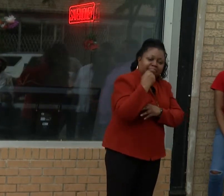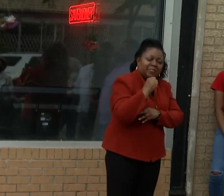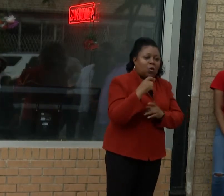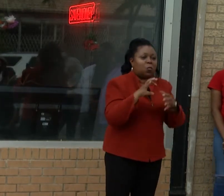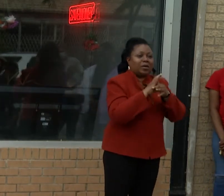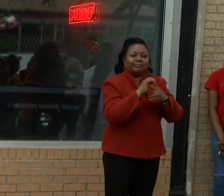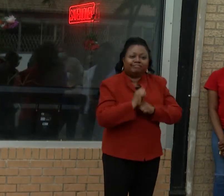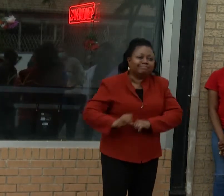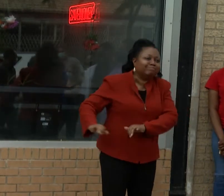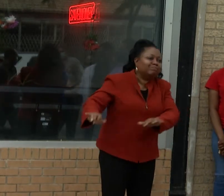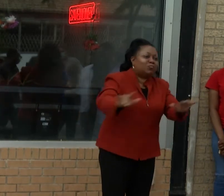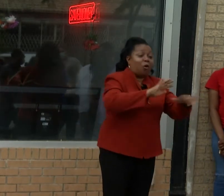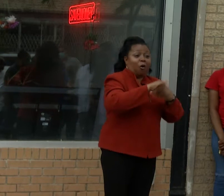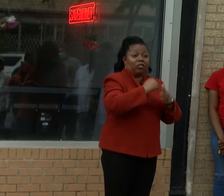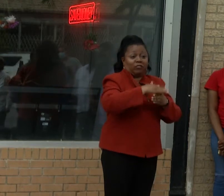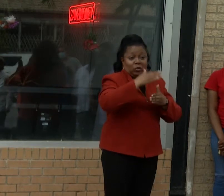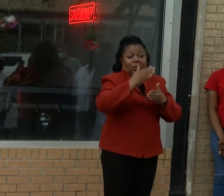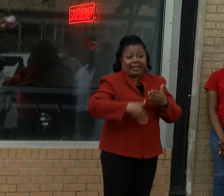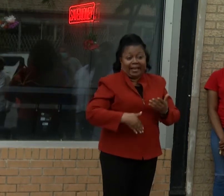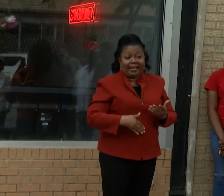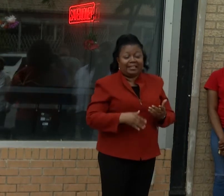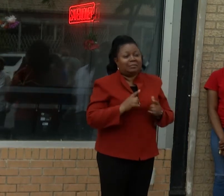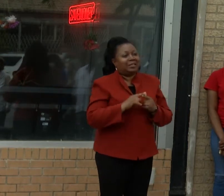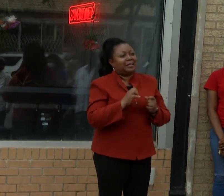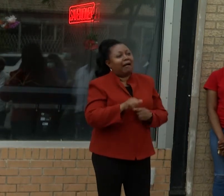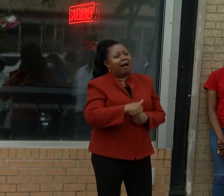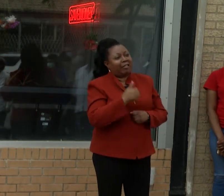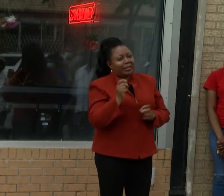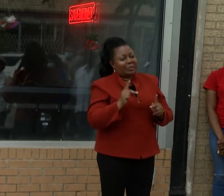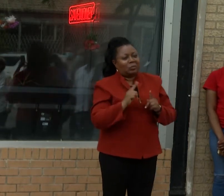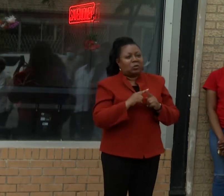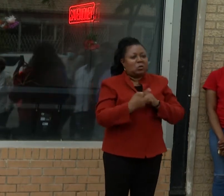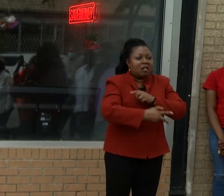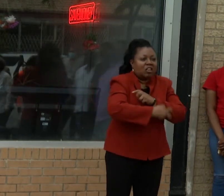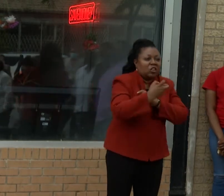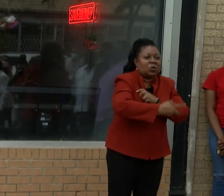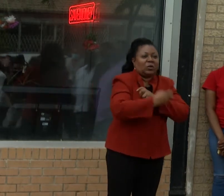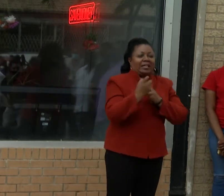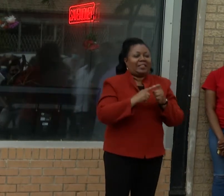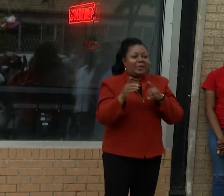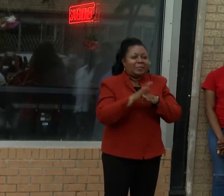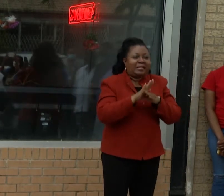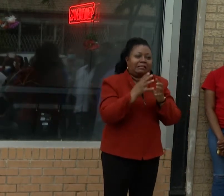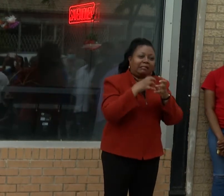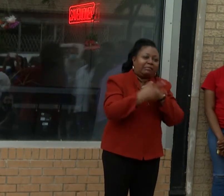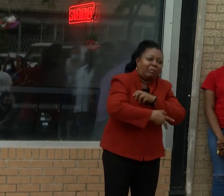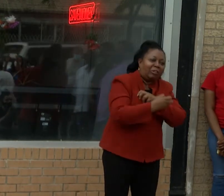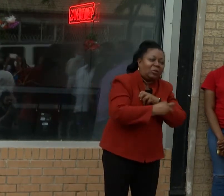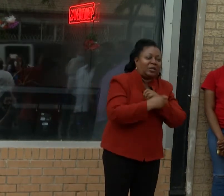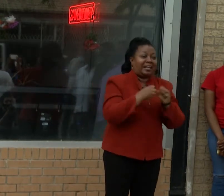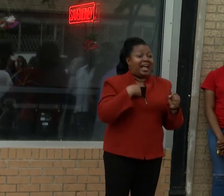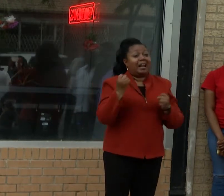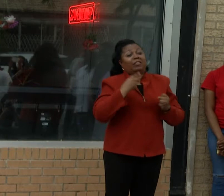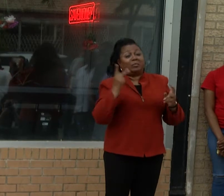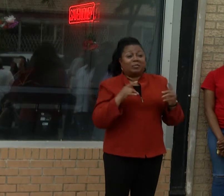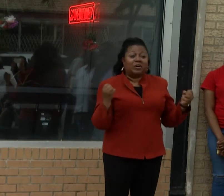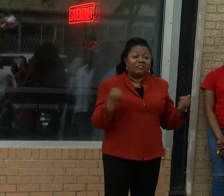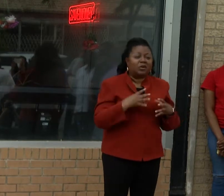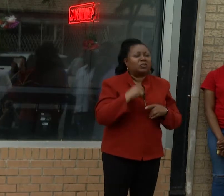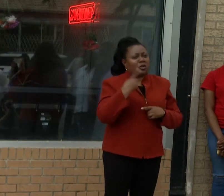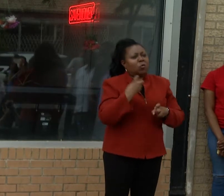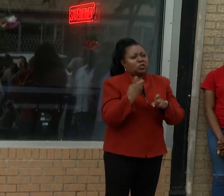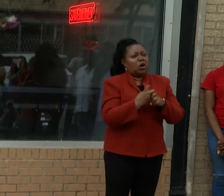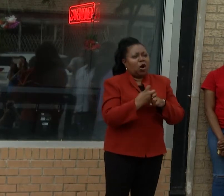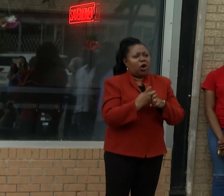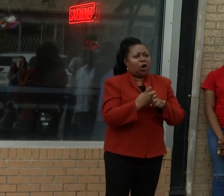along with everyone else over the weekend, but there's others who were looted, their businesses were looted, and others are fearful. So it's always